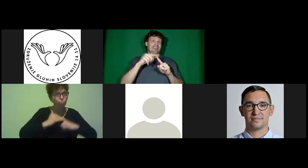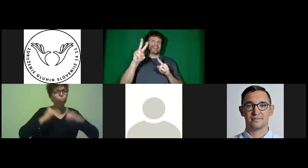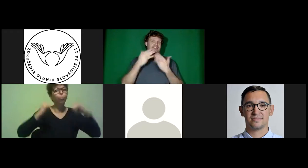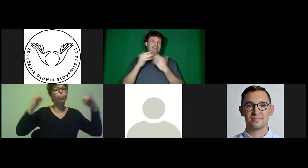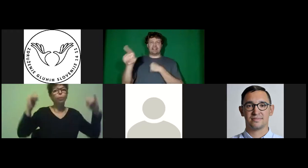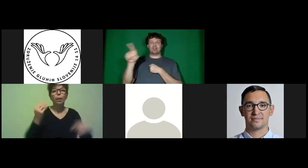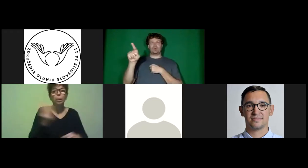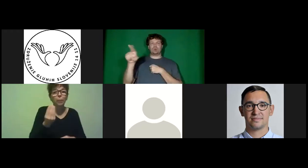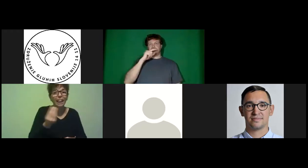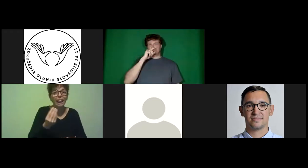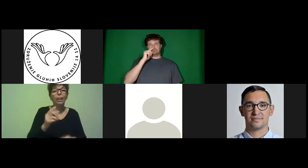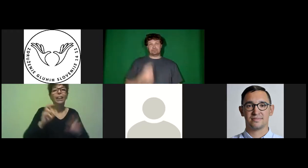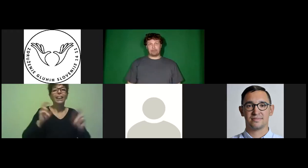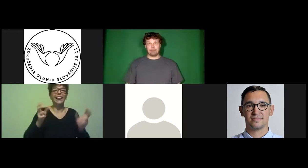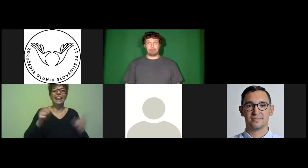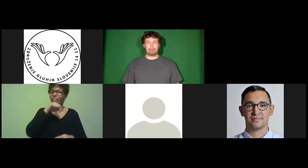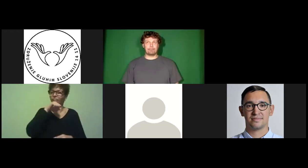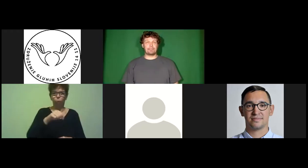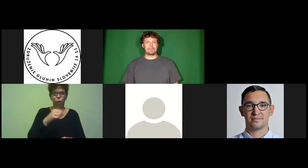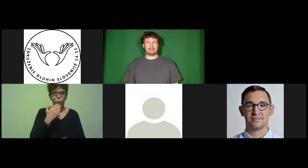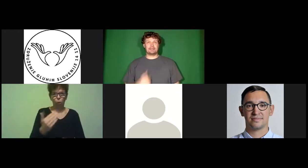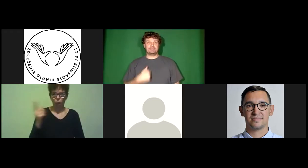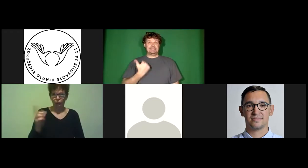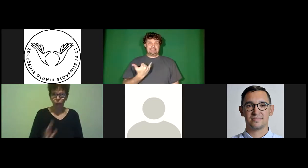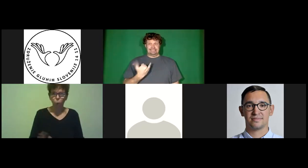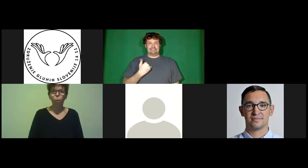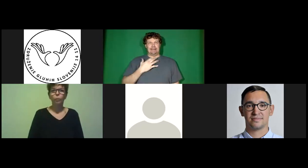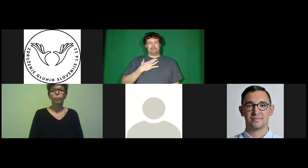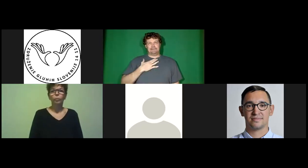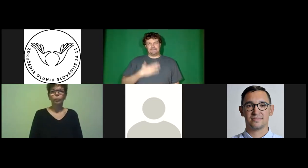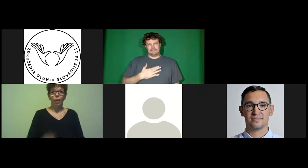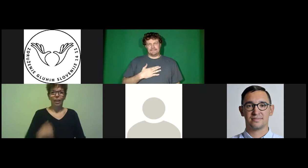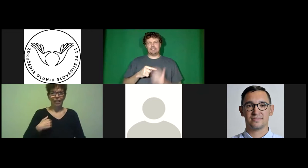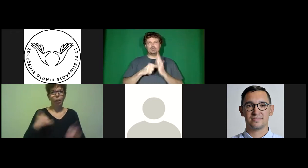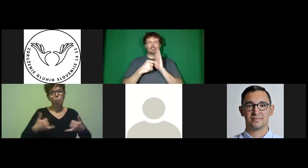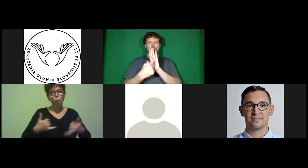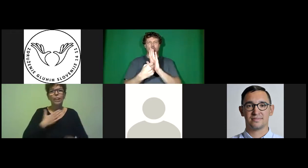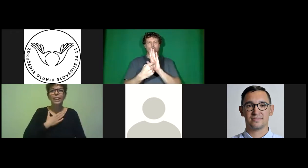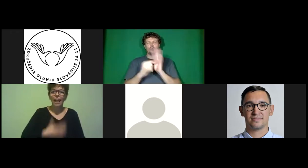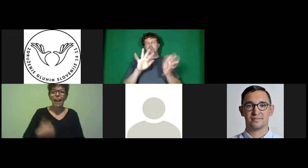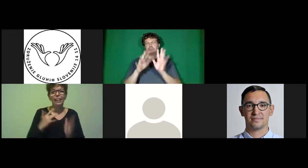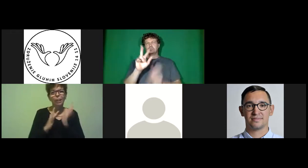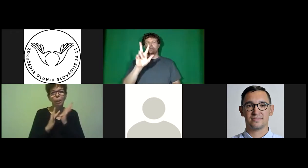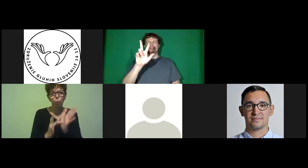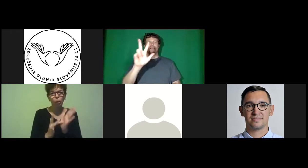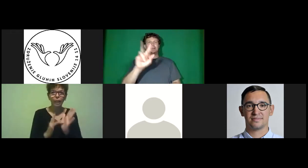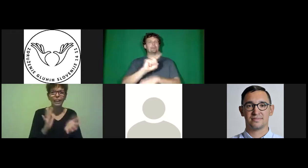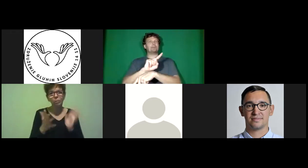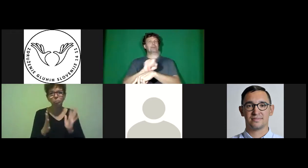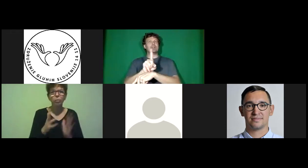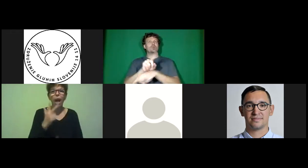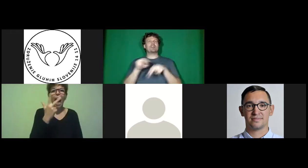And in Slovenia, I think, thanks to that TV exposure, the deaf community and the hearing community have